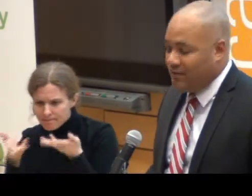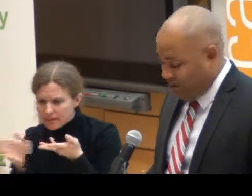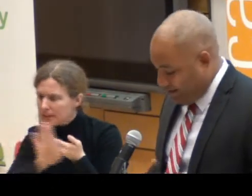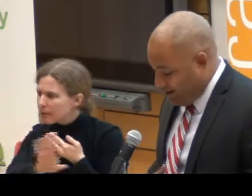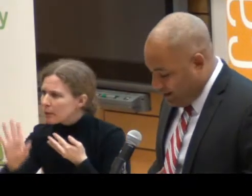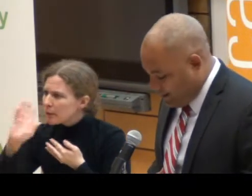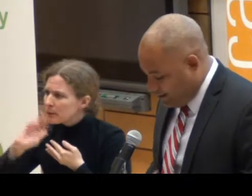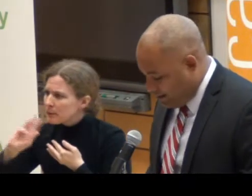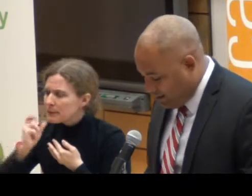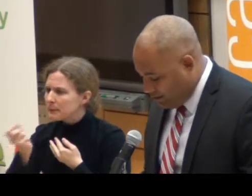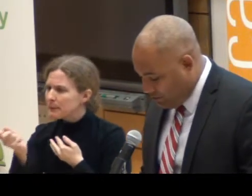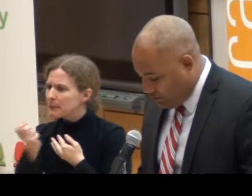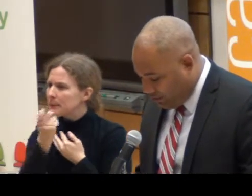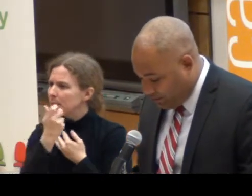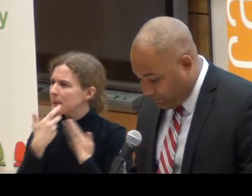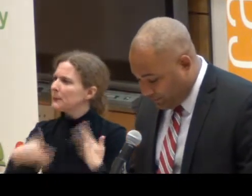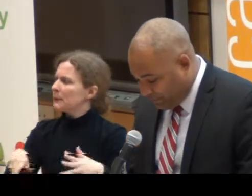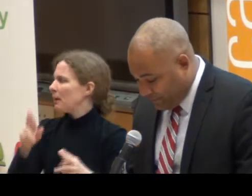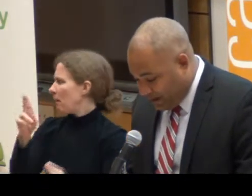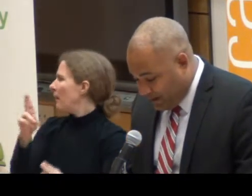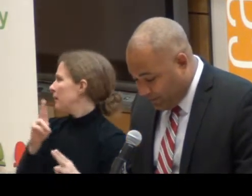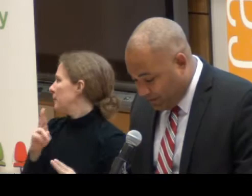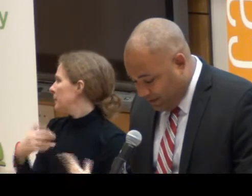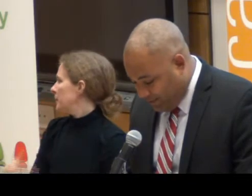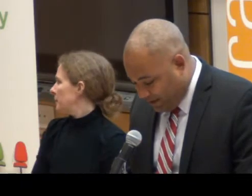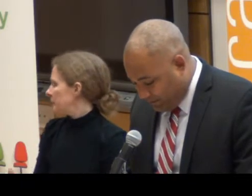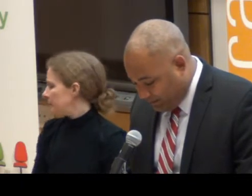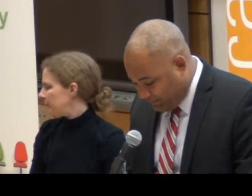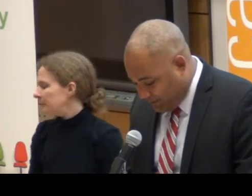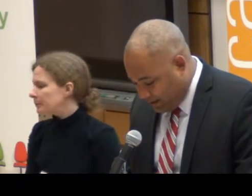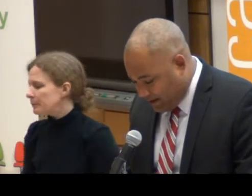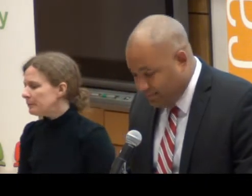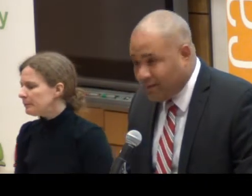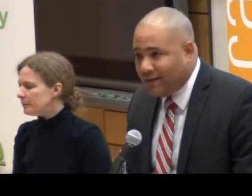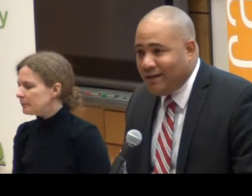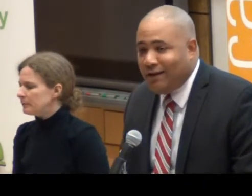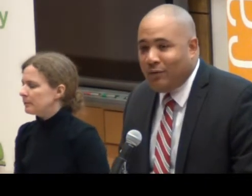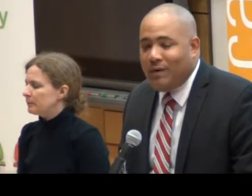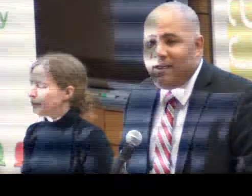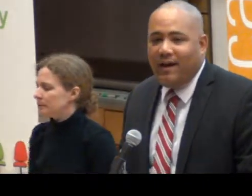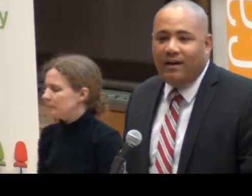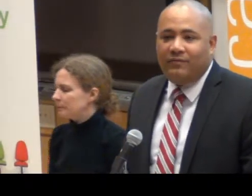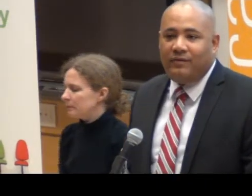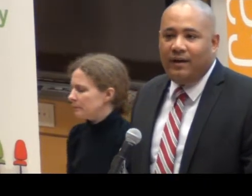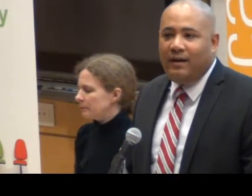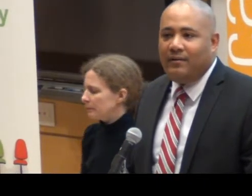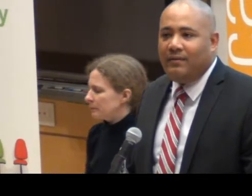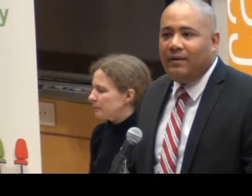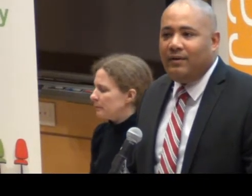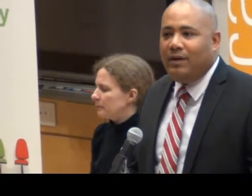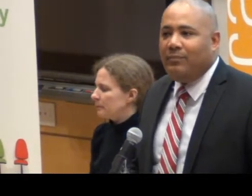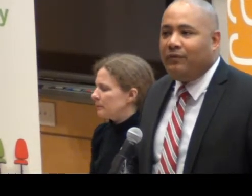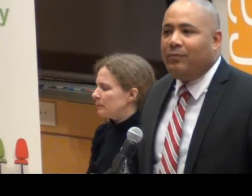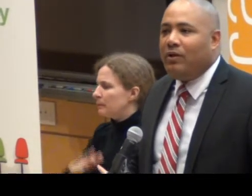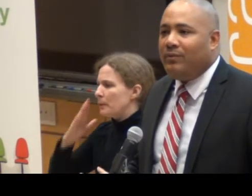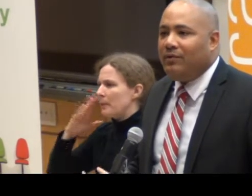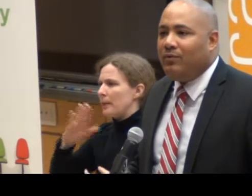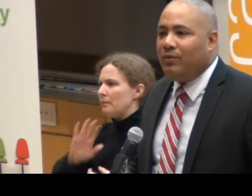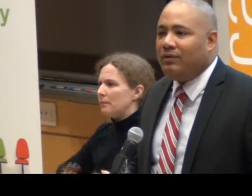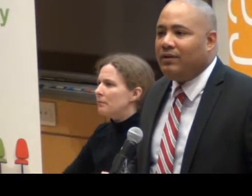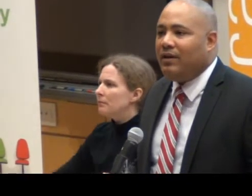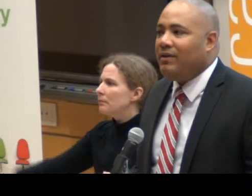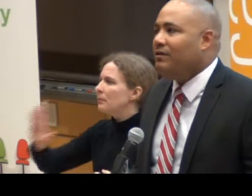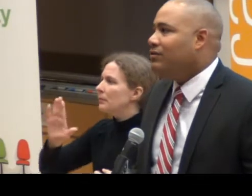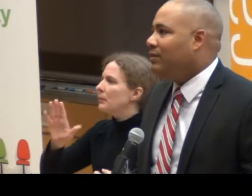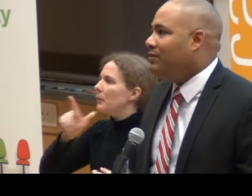their experiences, it's such an honor. And if you think about it, you know, we have people from all around